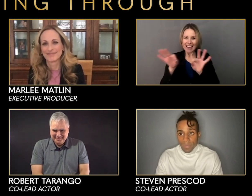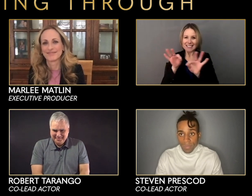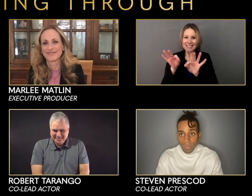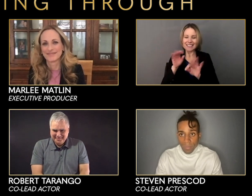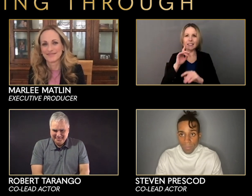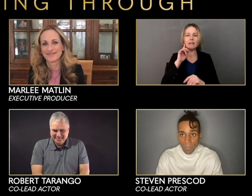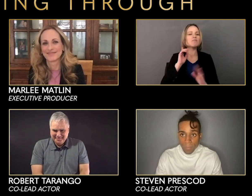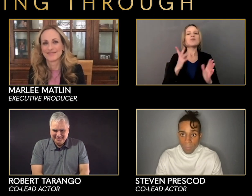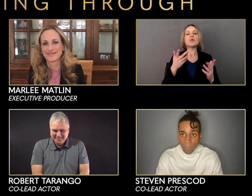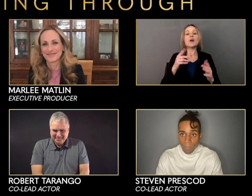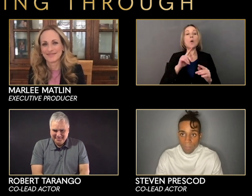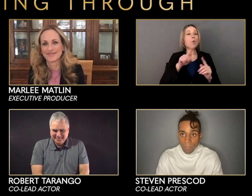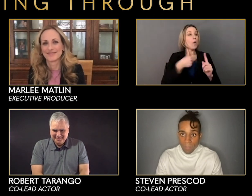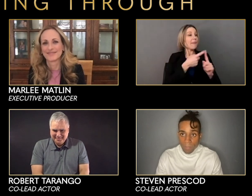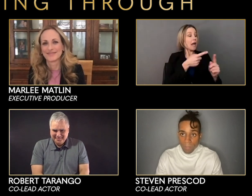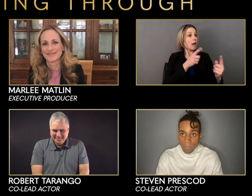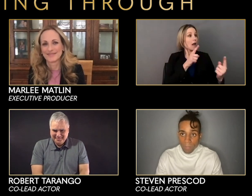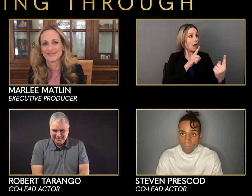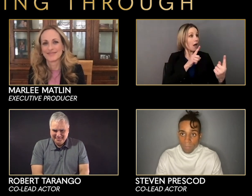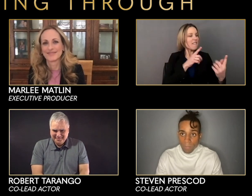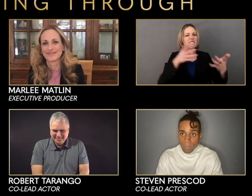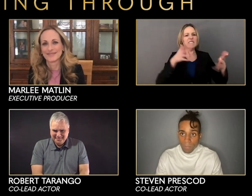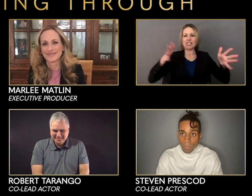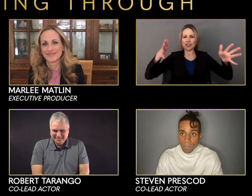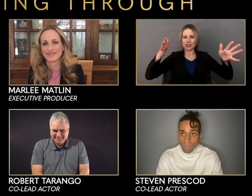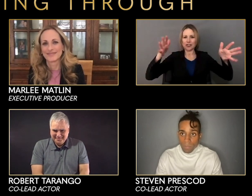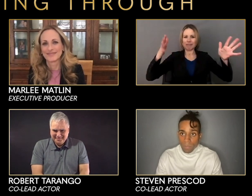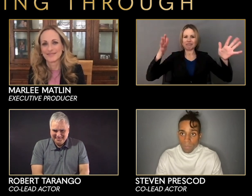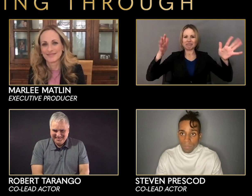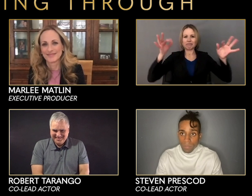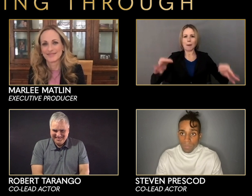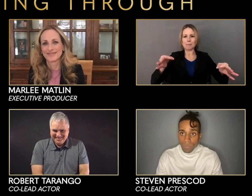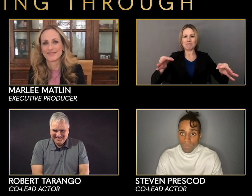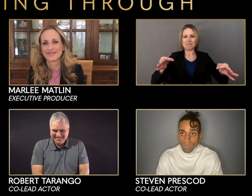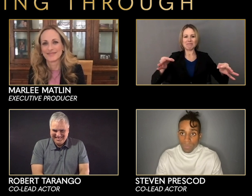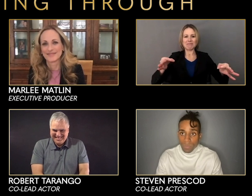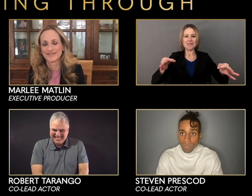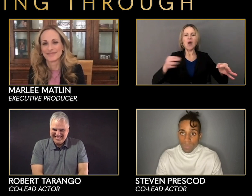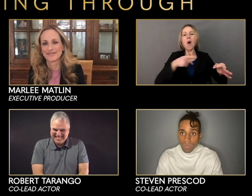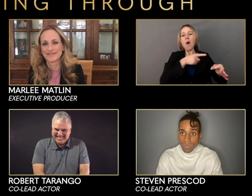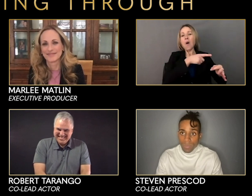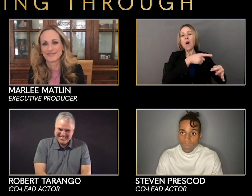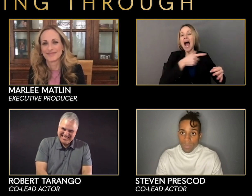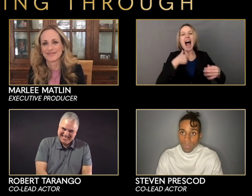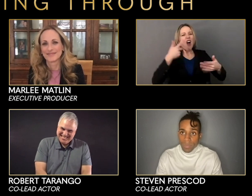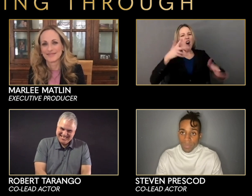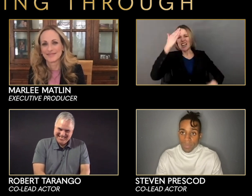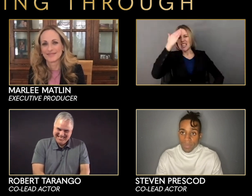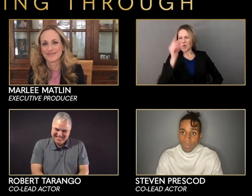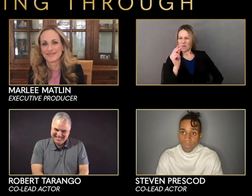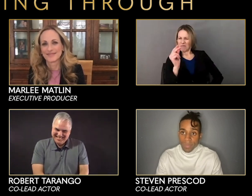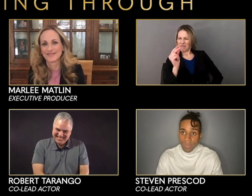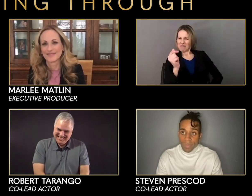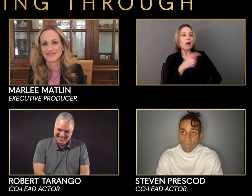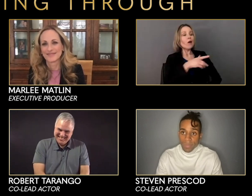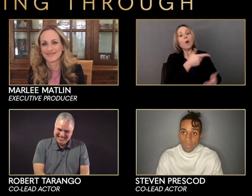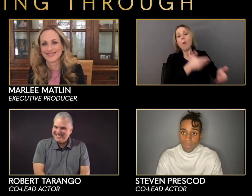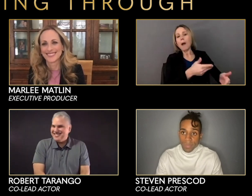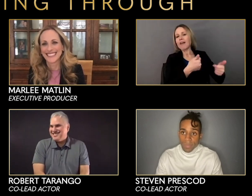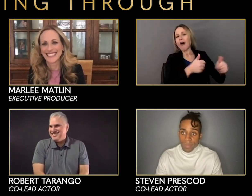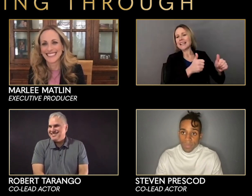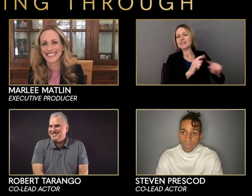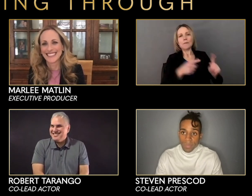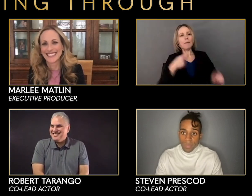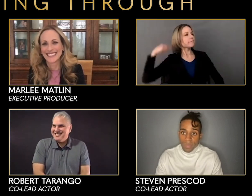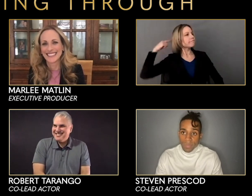open their mouths, okay, that's it. I mean, like, well, we can do the rest of this audition, but like the second you open your mouth, I already knew. And that it was not just because they